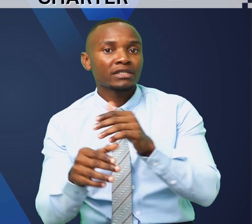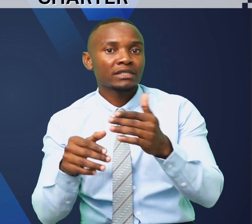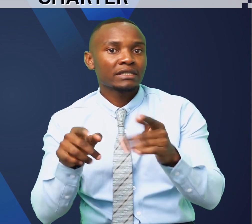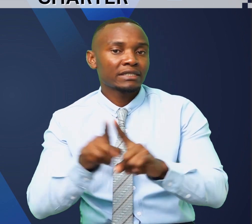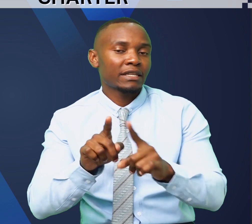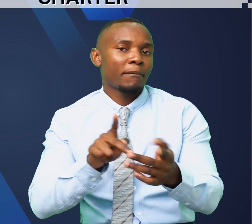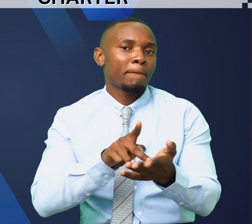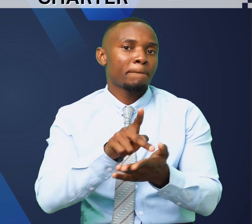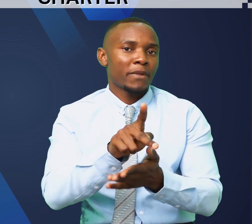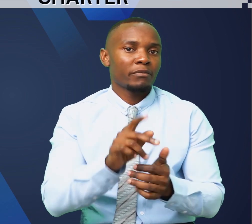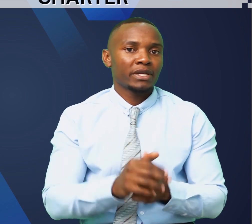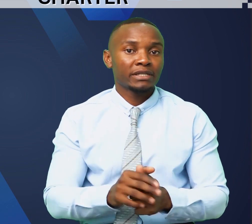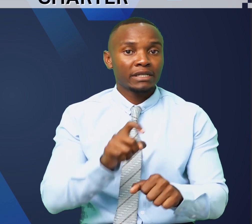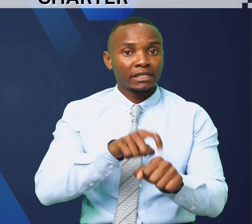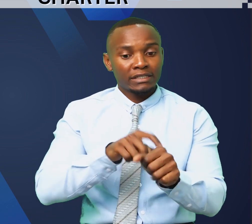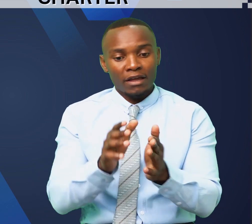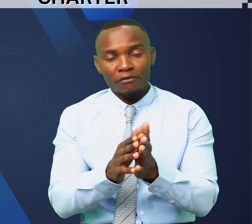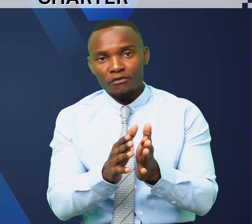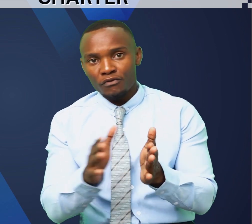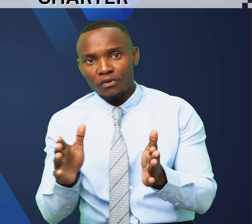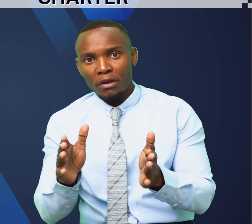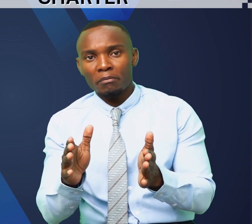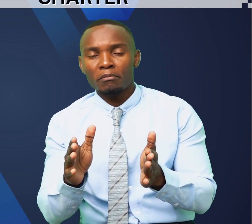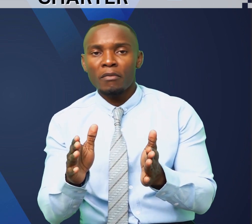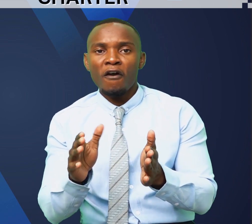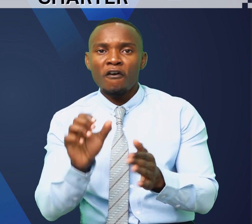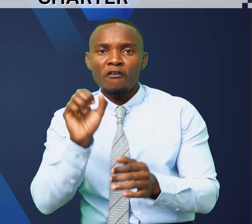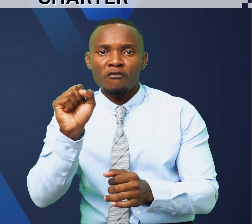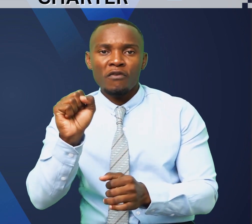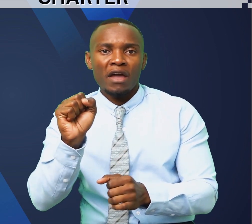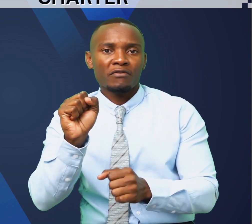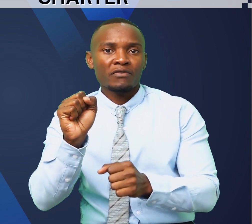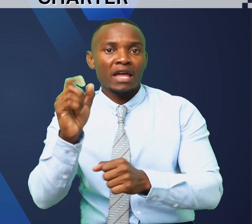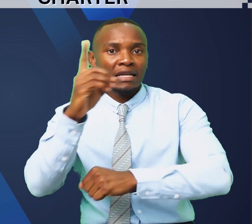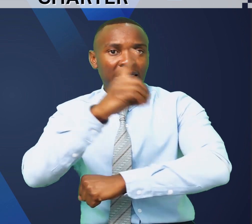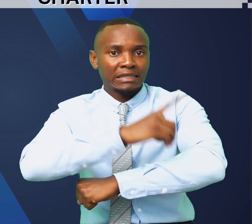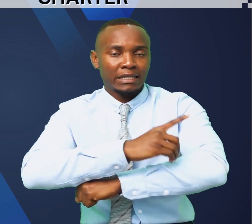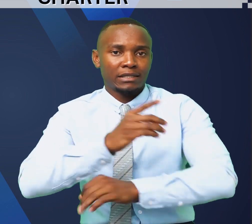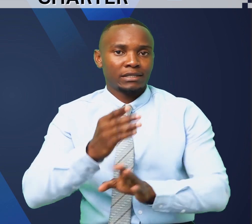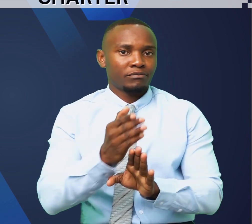payments. Timeline, at least 5 working days before training.